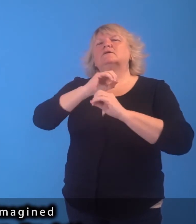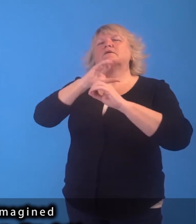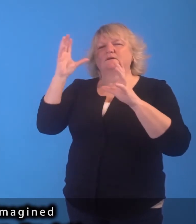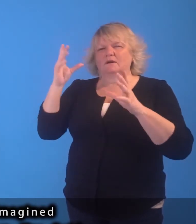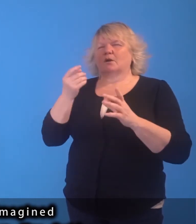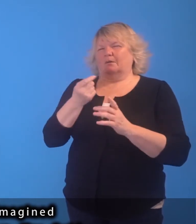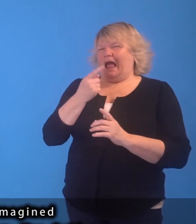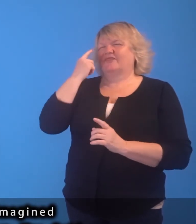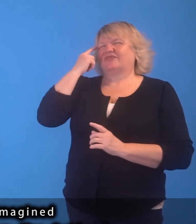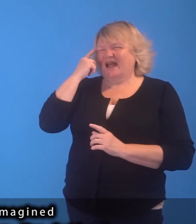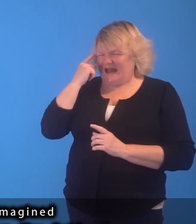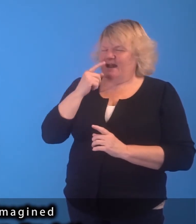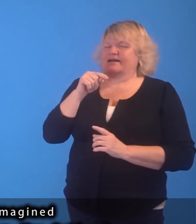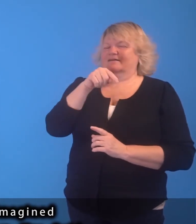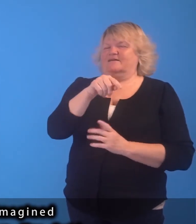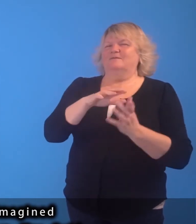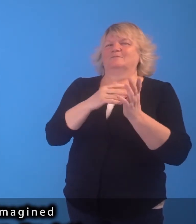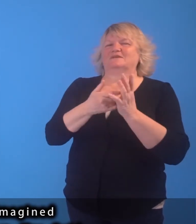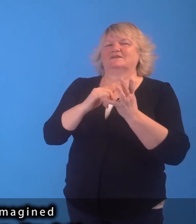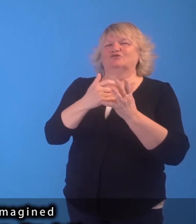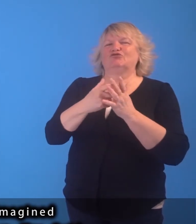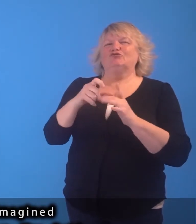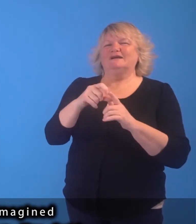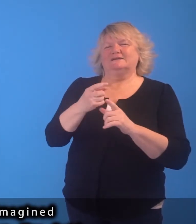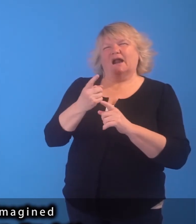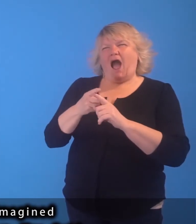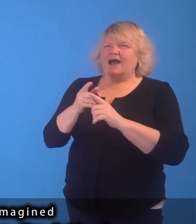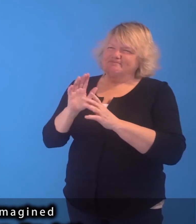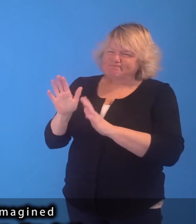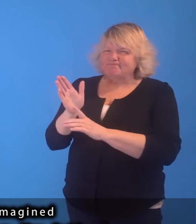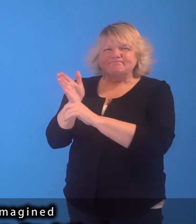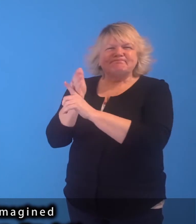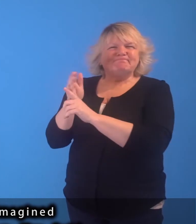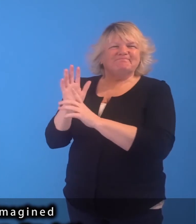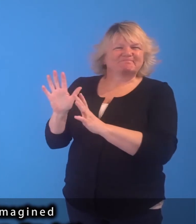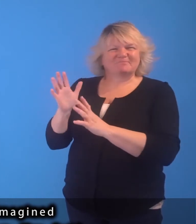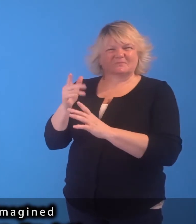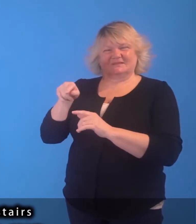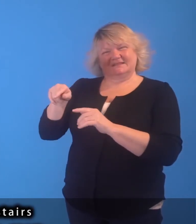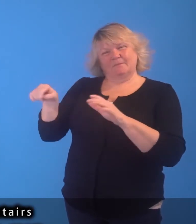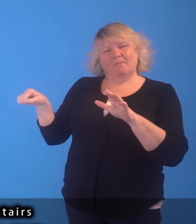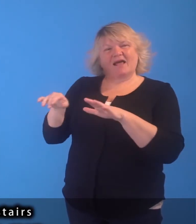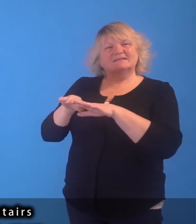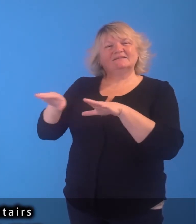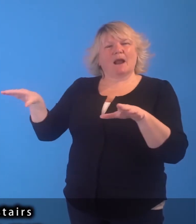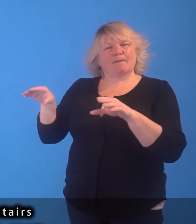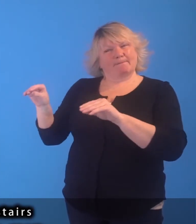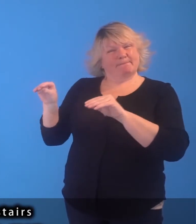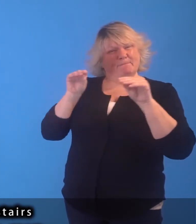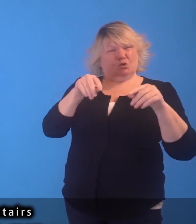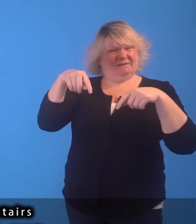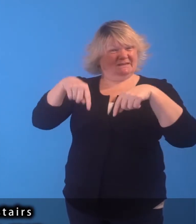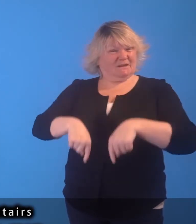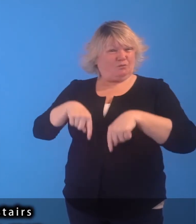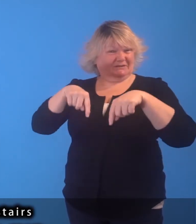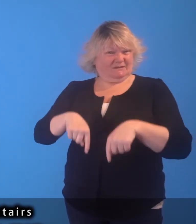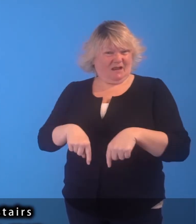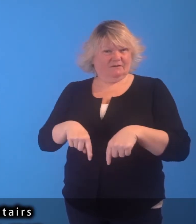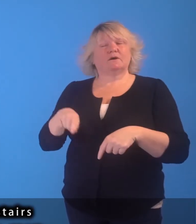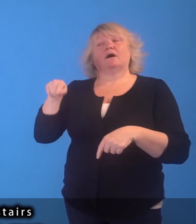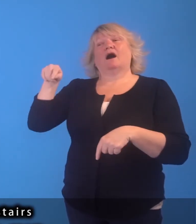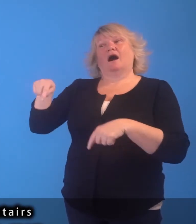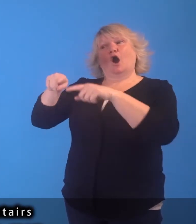The corridor leading to the dressing room from Mrs. Reed's bedroom laps around the curving wall of the spiral